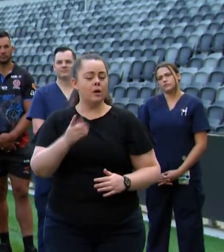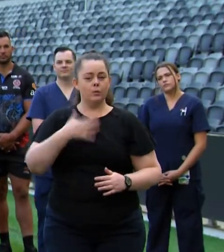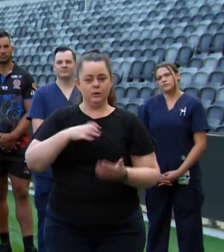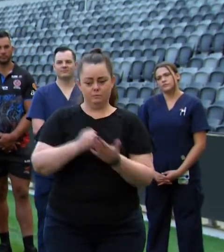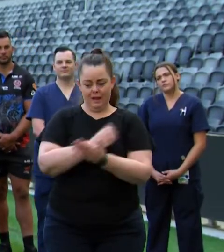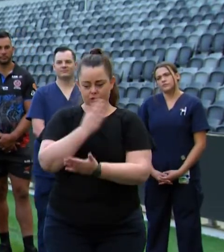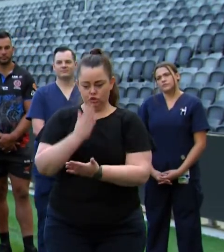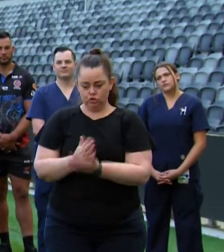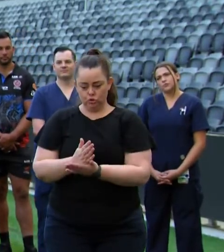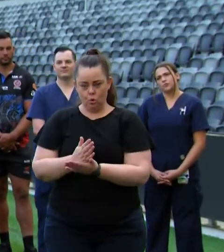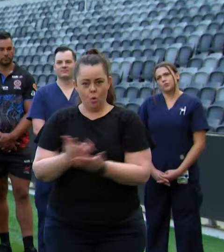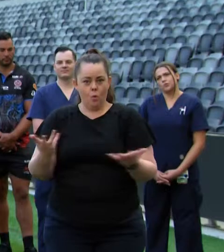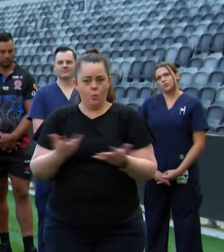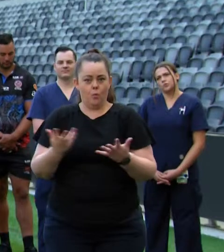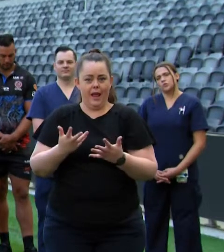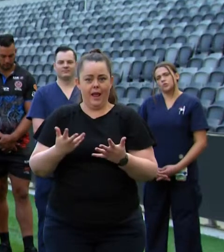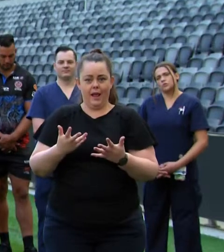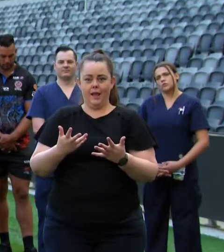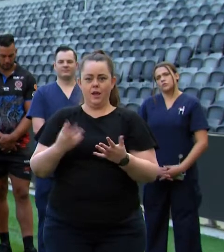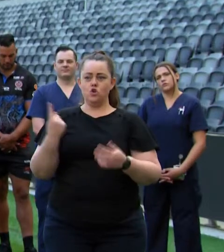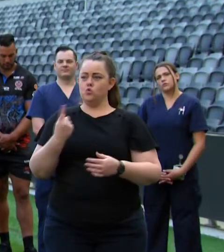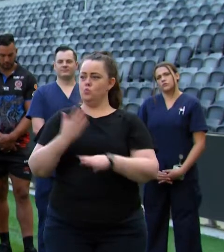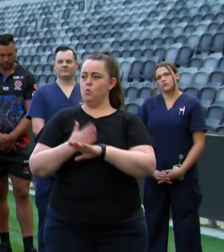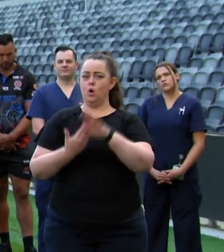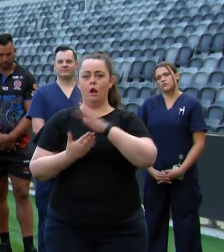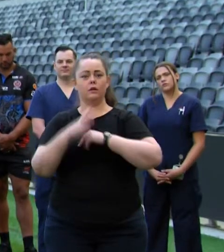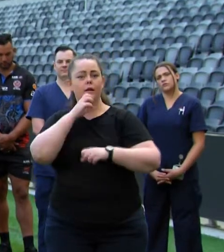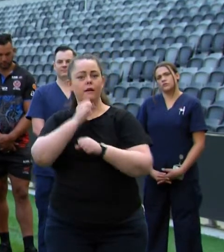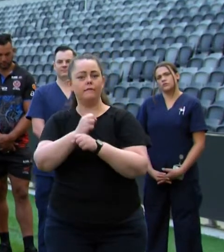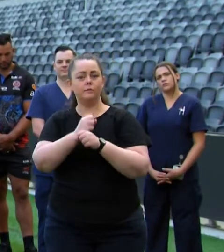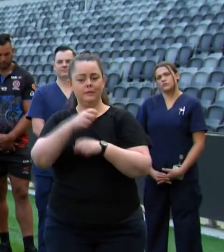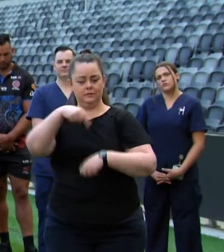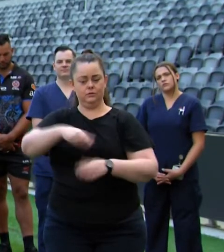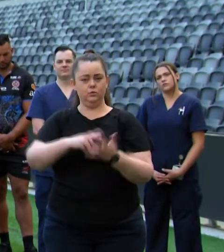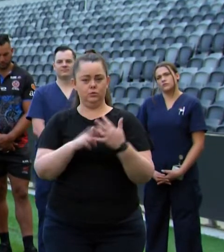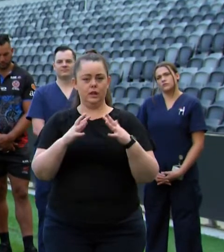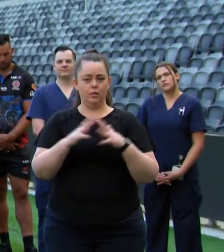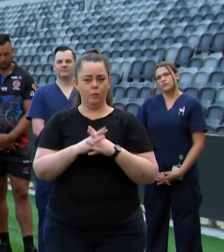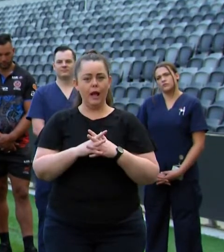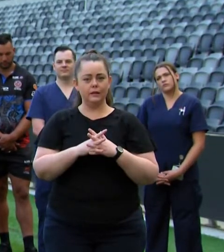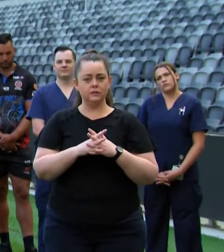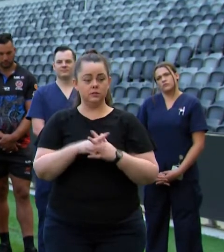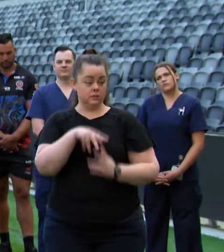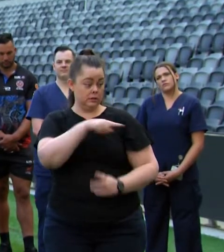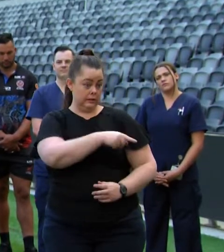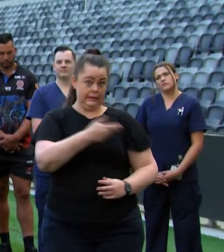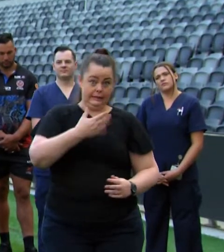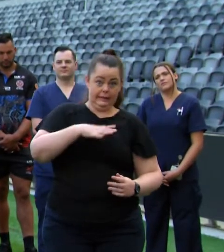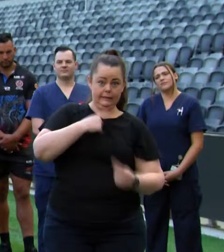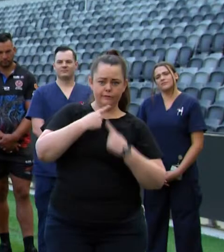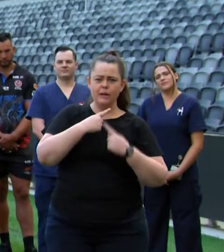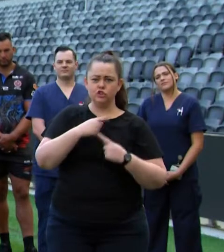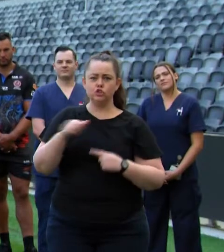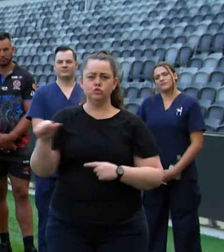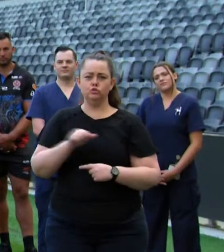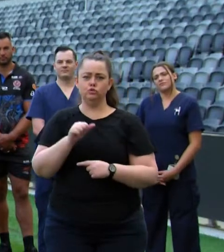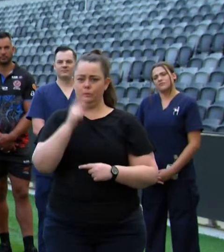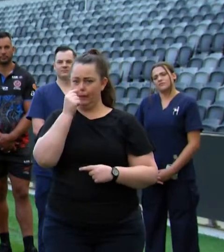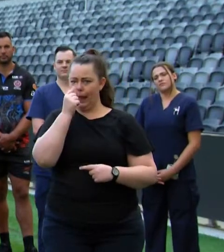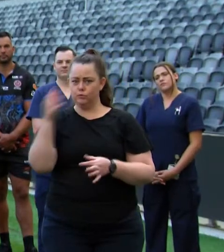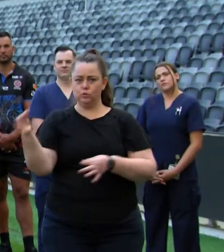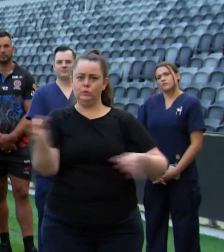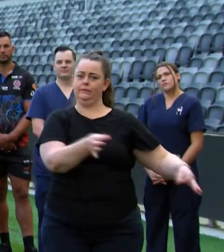our state has a strong relationship with the Auditor General. When information is due to be required, it should be required, and